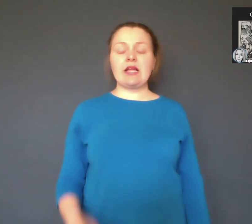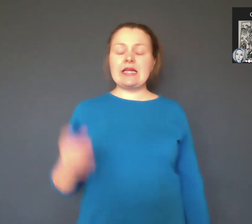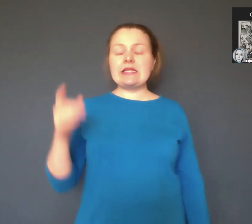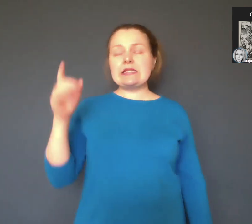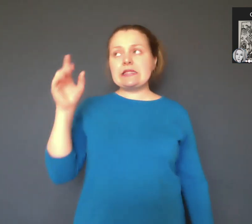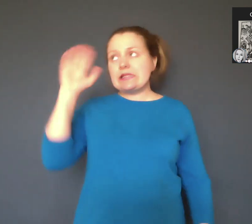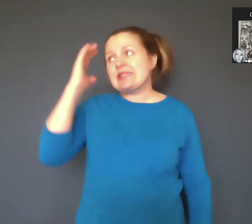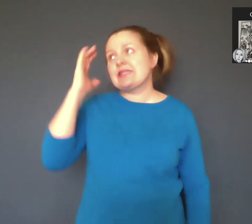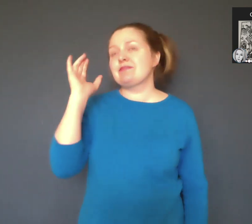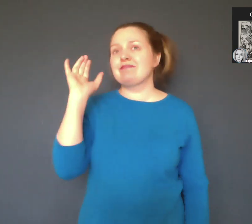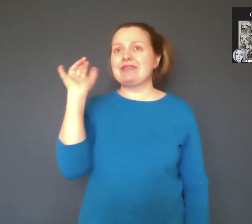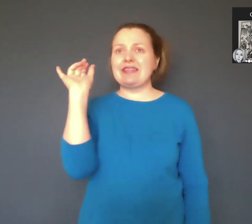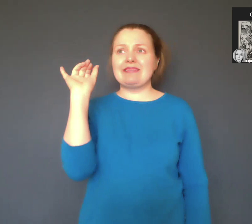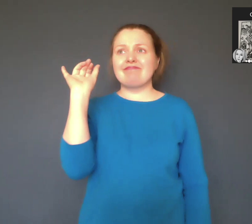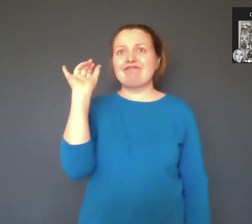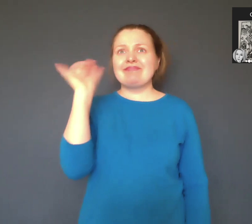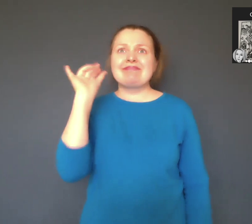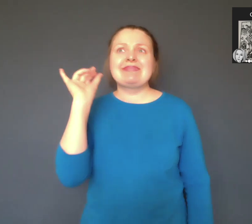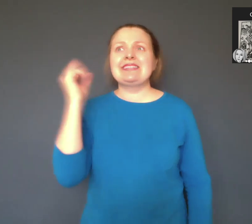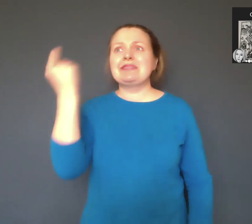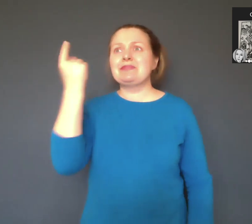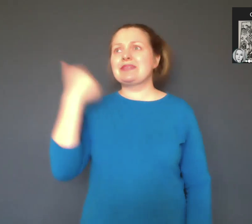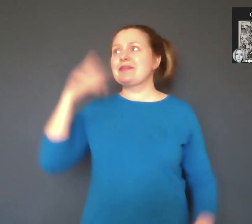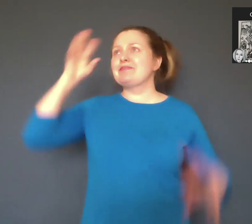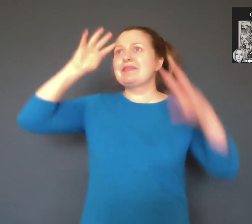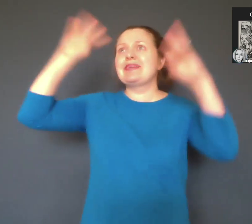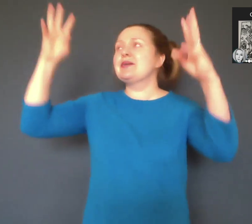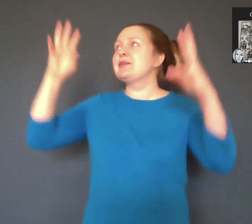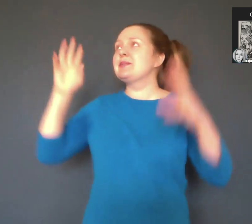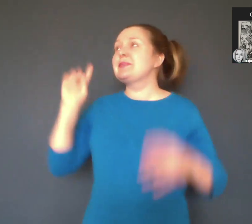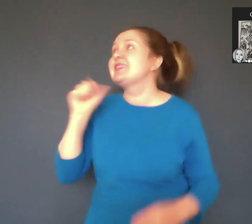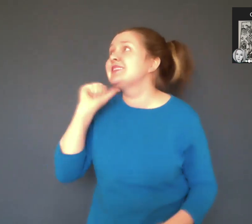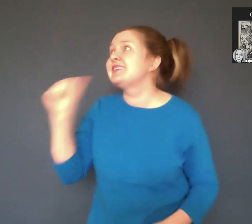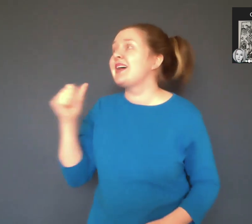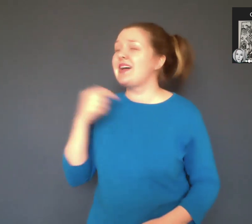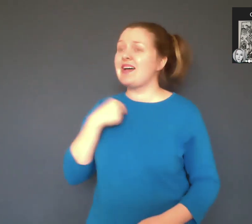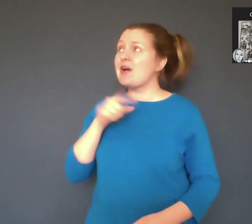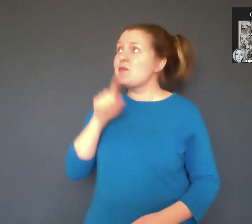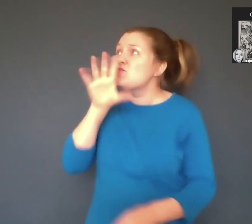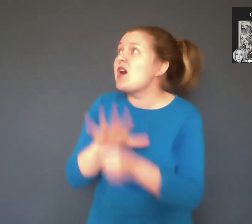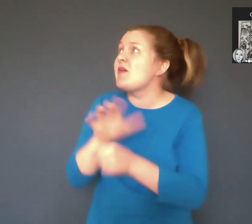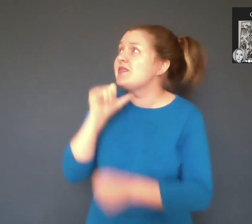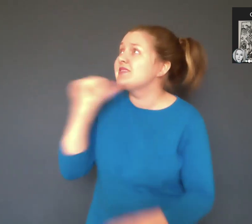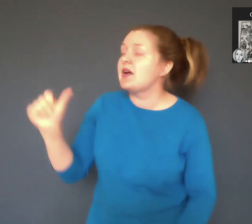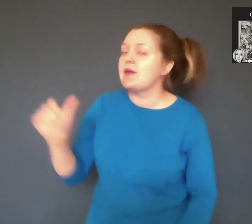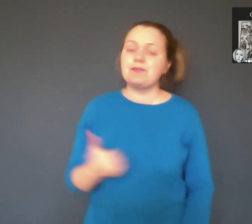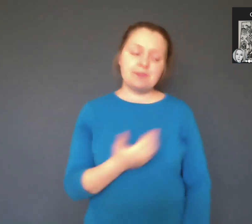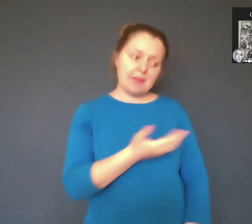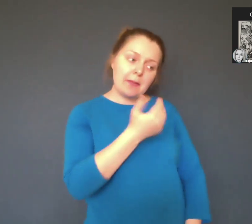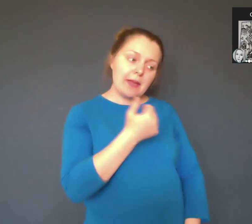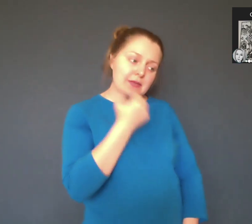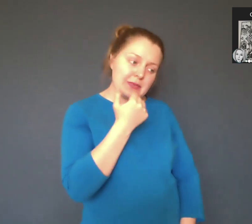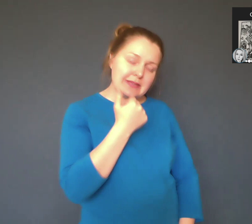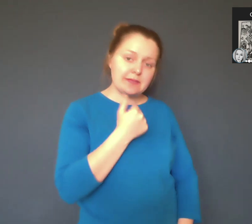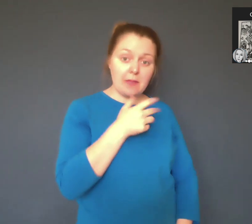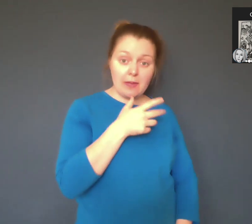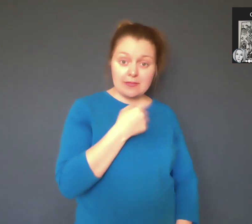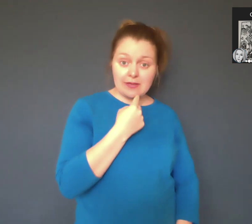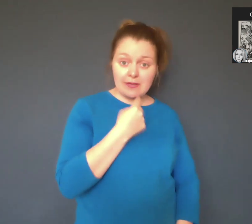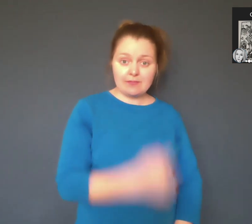mom said. "I'm afraid your room's changed a bit, but it's still comfortable. I kept it